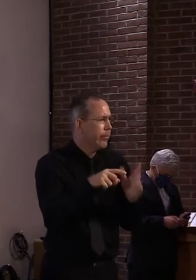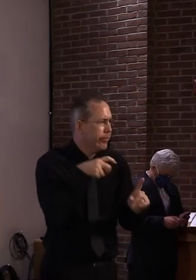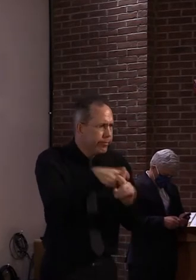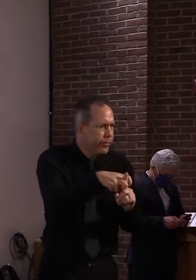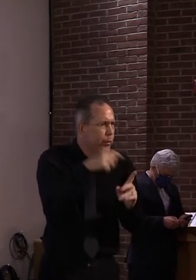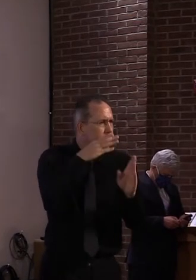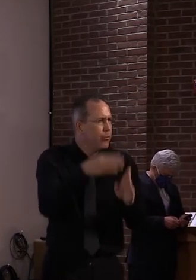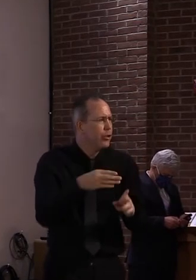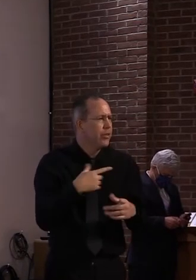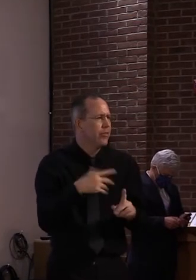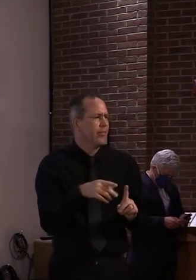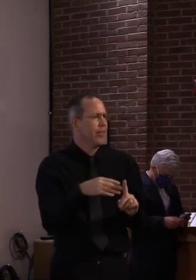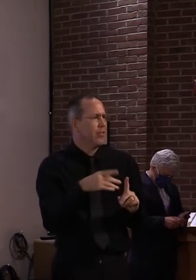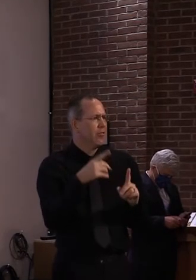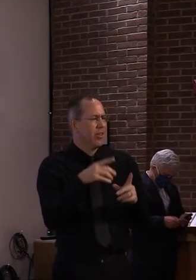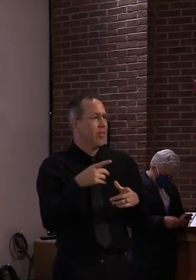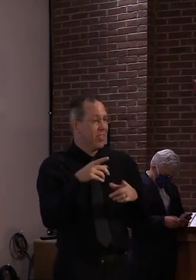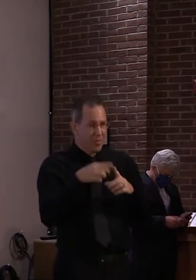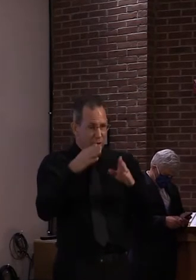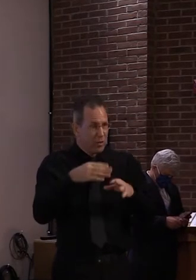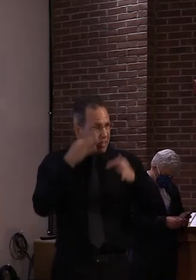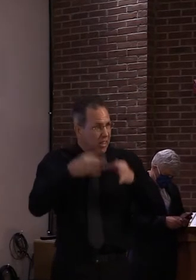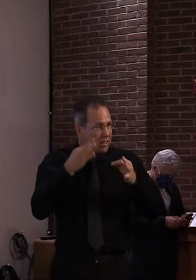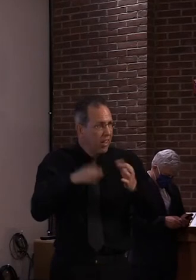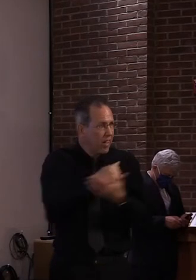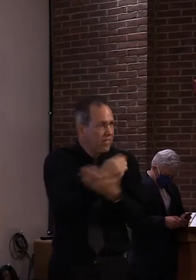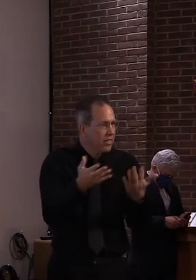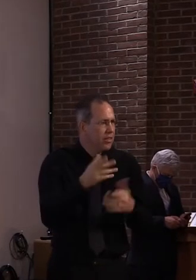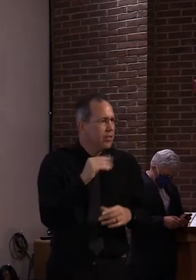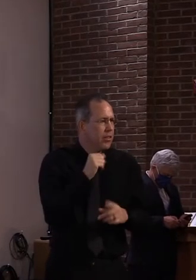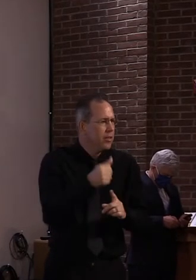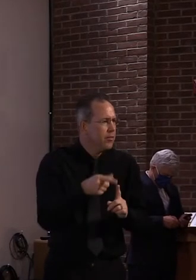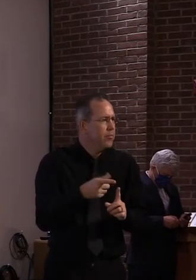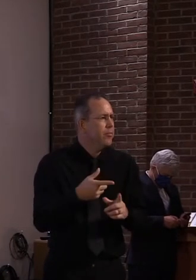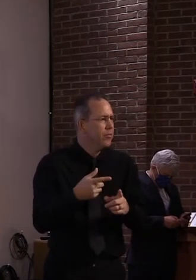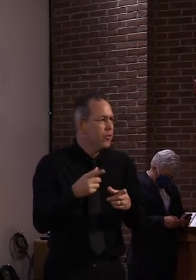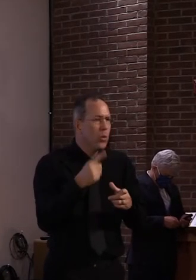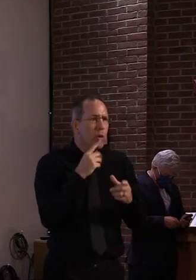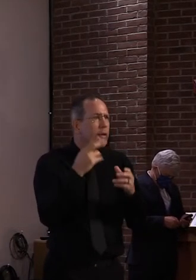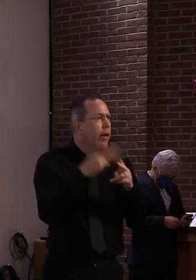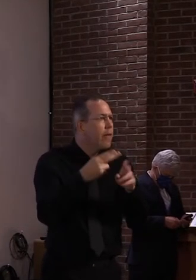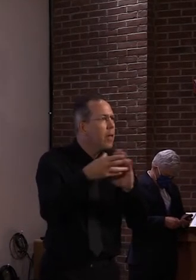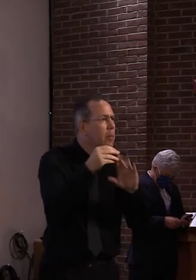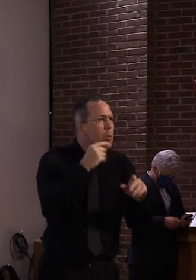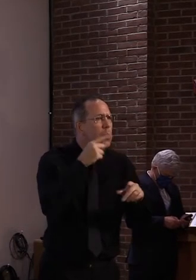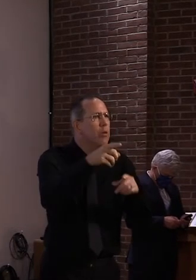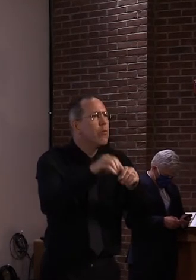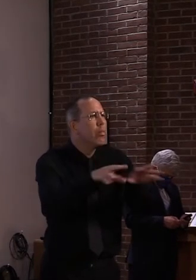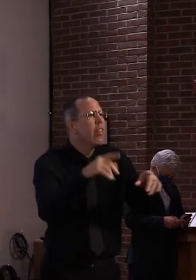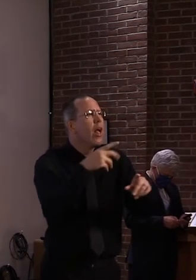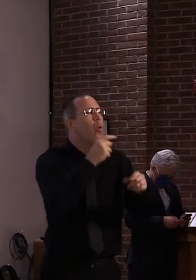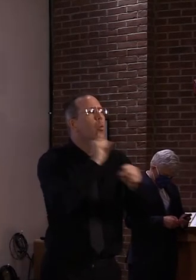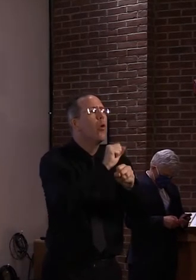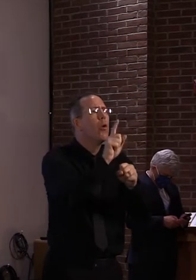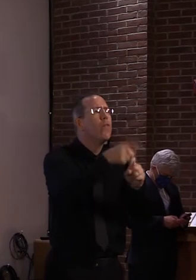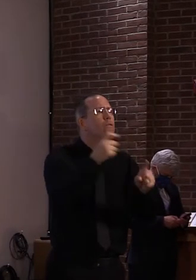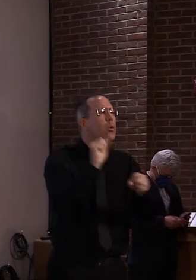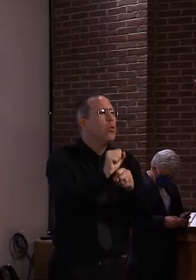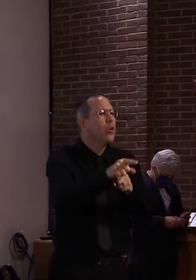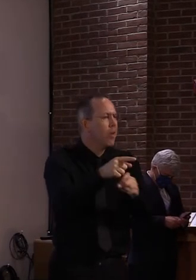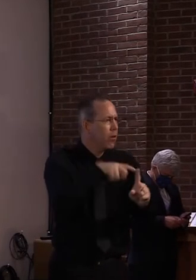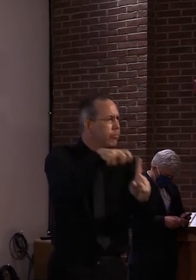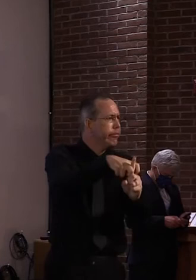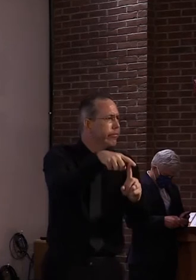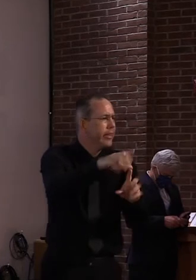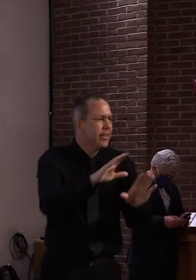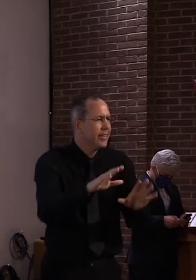is making the call, it is they are giving us the information we need so that we know that if we take that